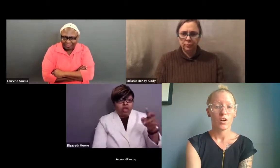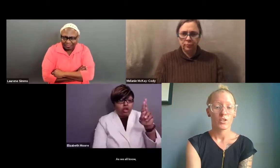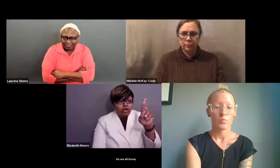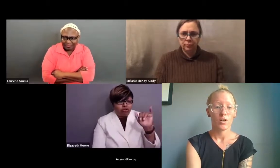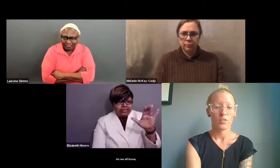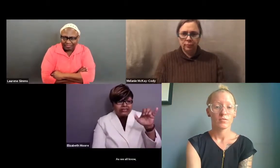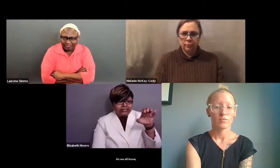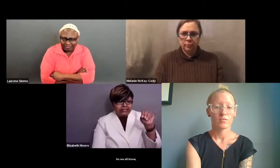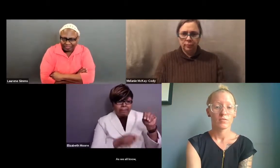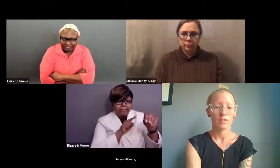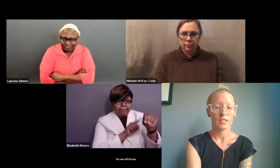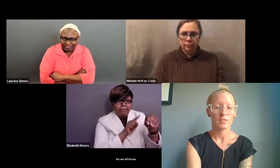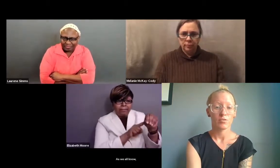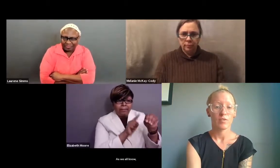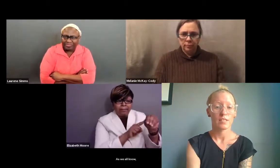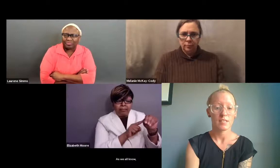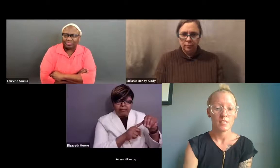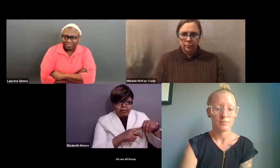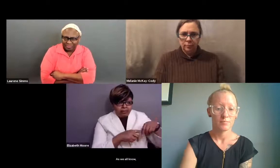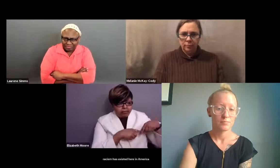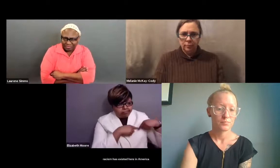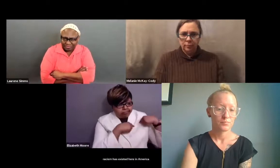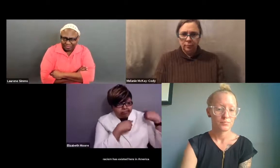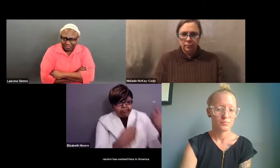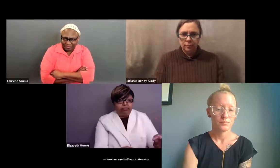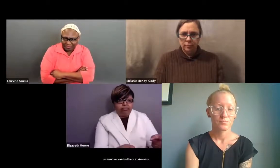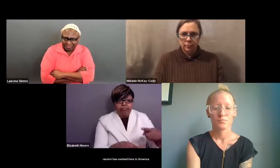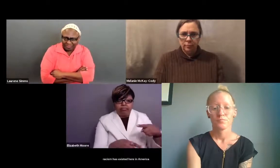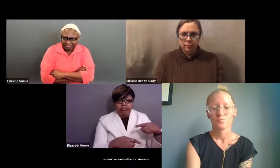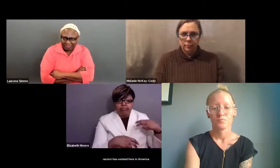a large part related to racism.